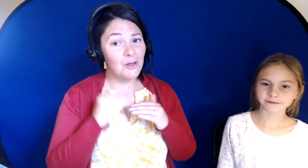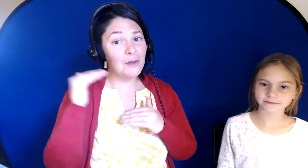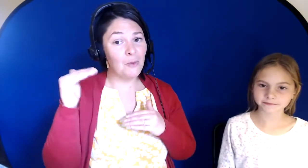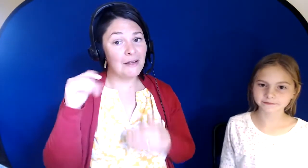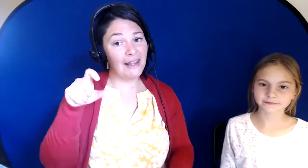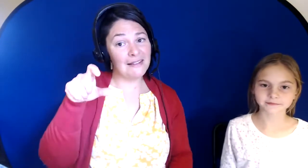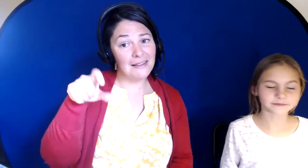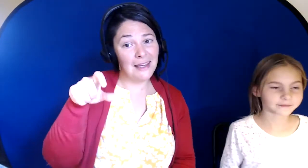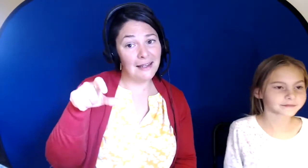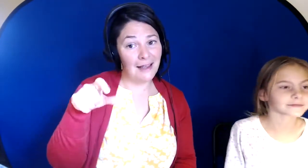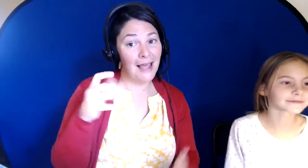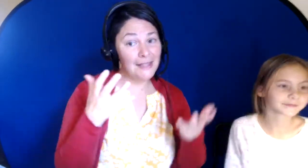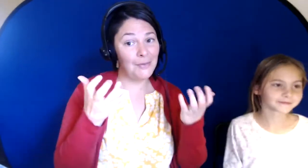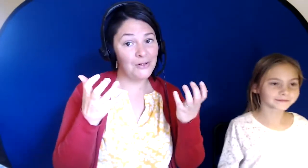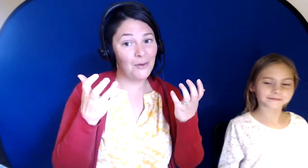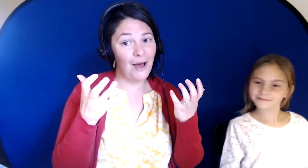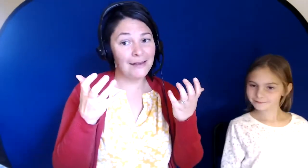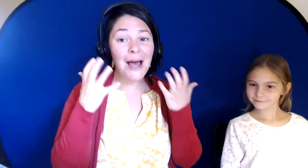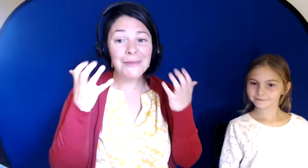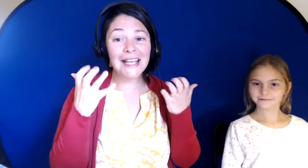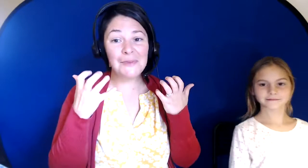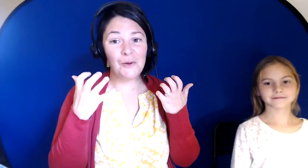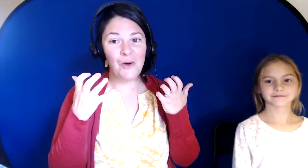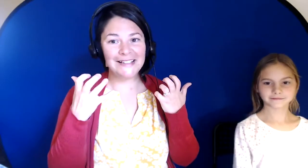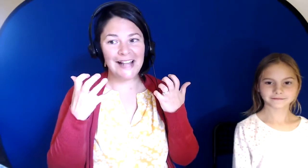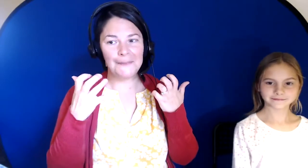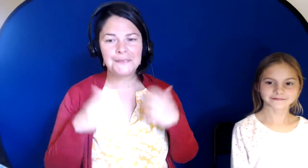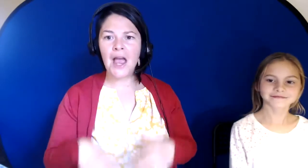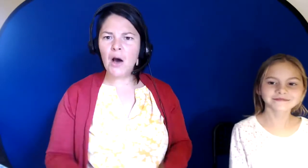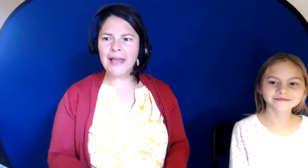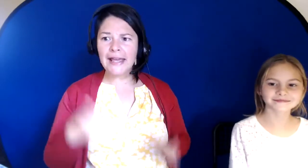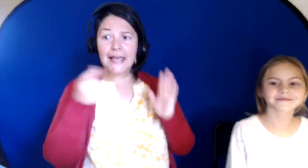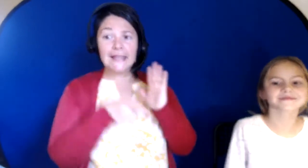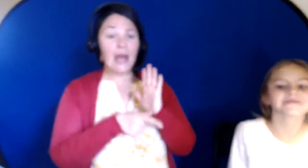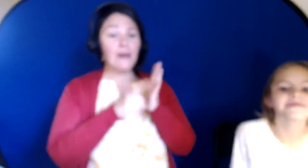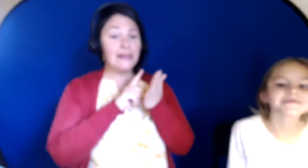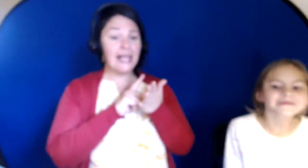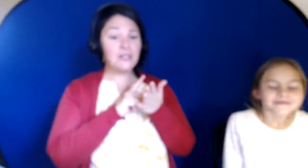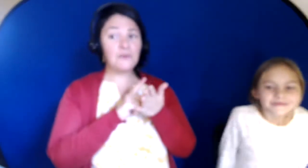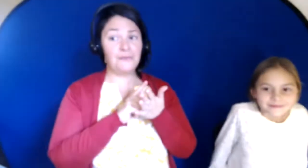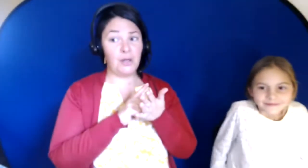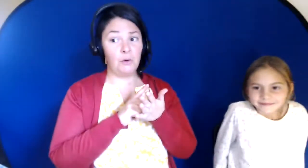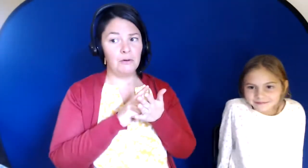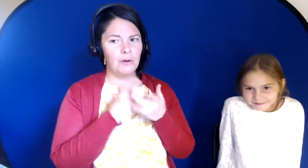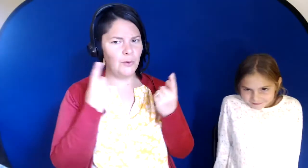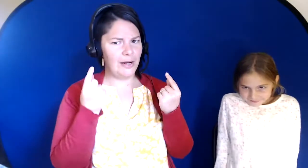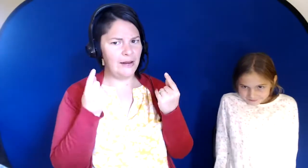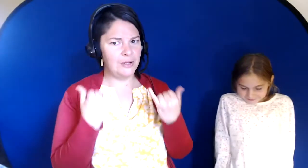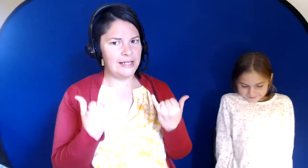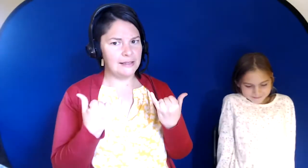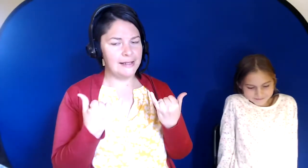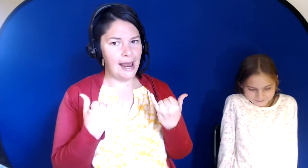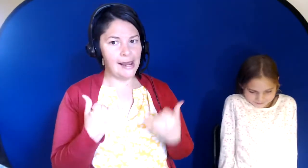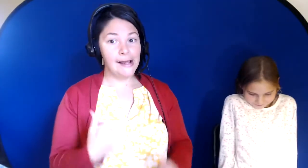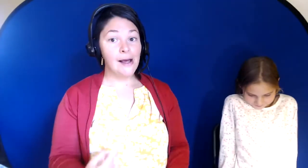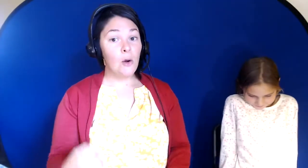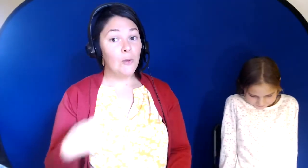more advanced need as opposed to want. I'm going to keep that want today. Okay, now let's review. What have we done today? We're